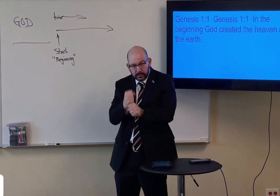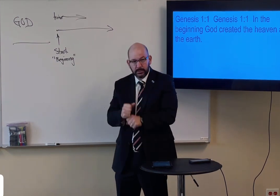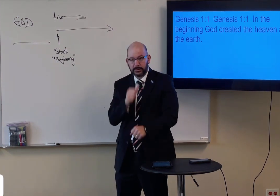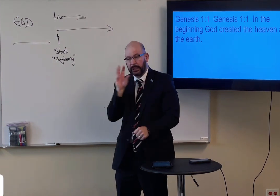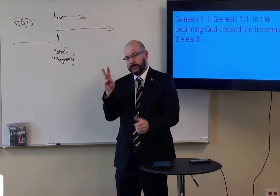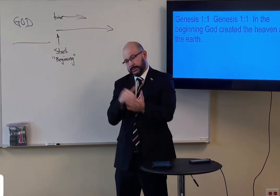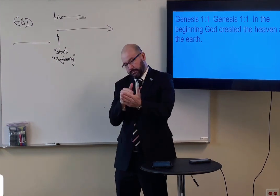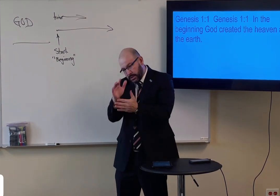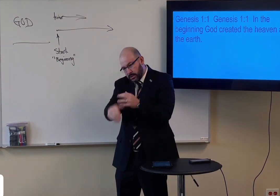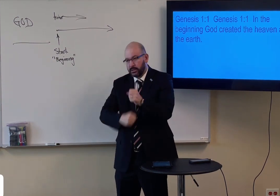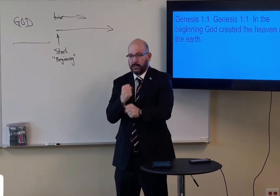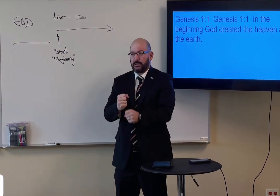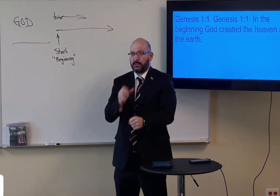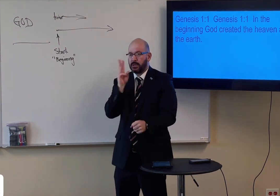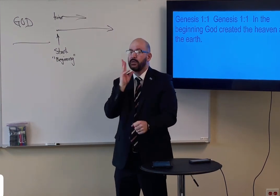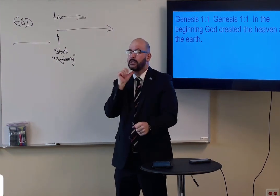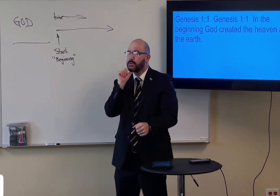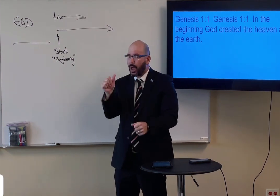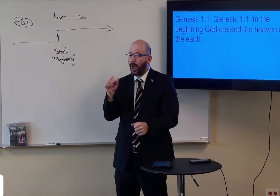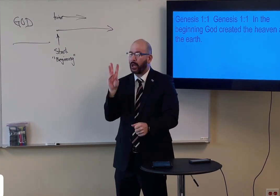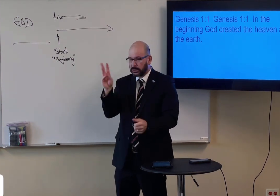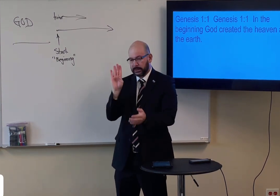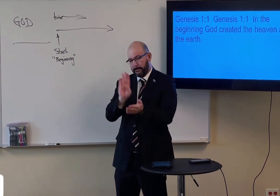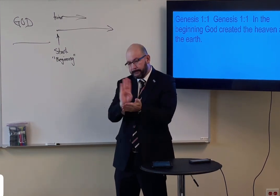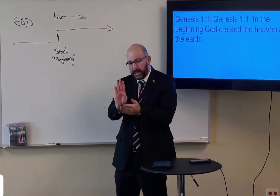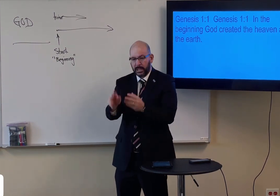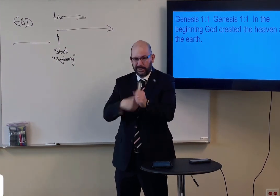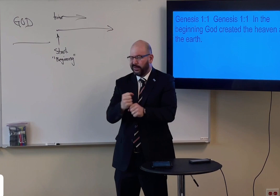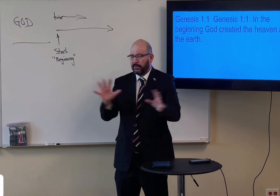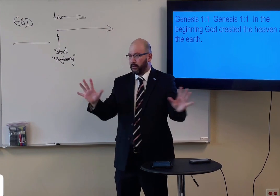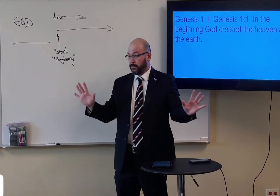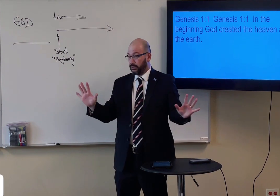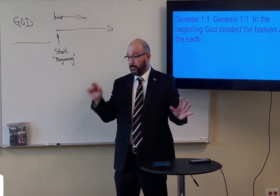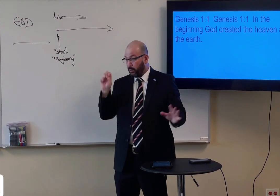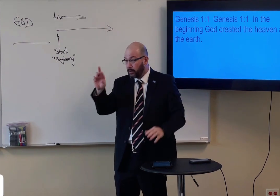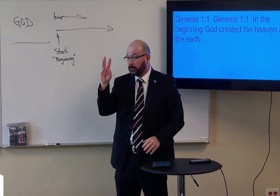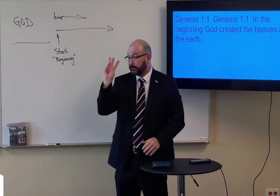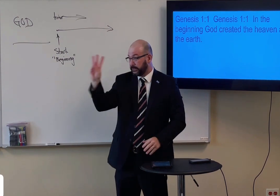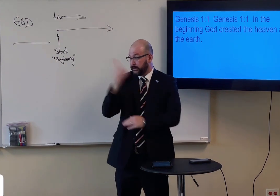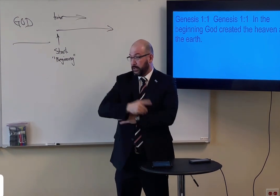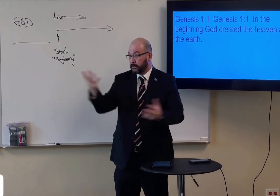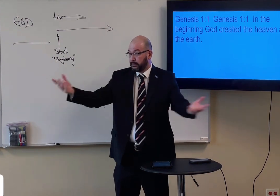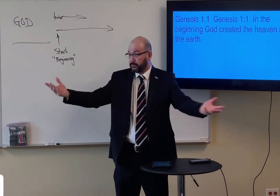Not billions of years, but... Yeah. Or six days.